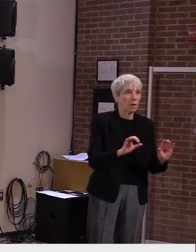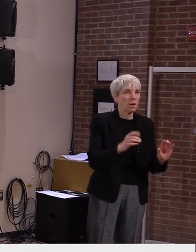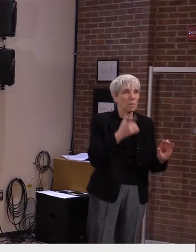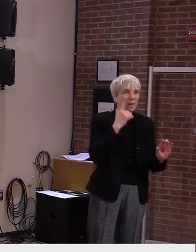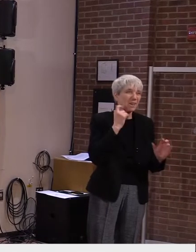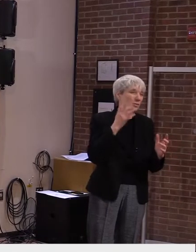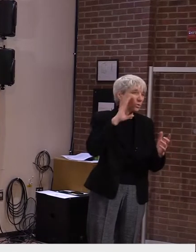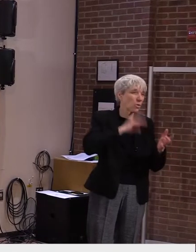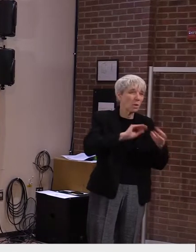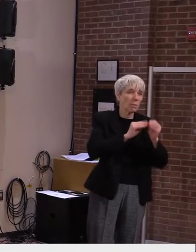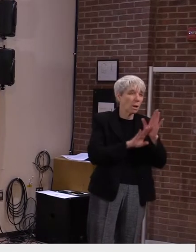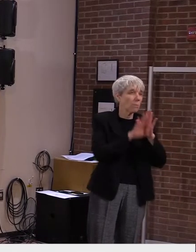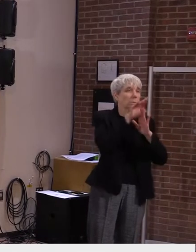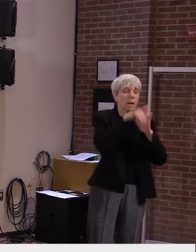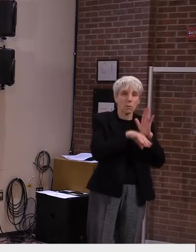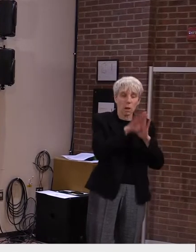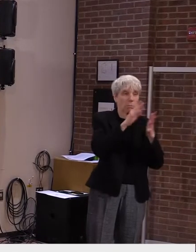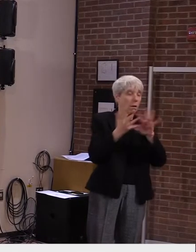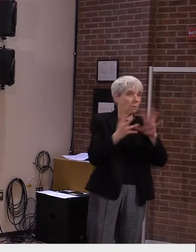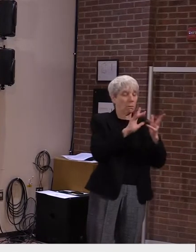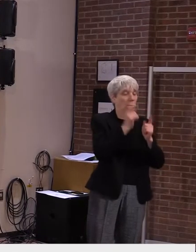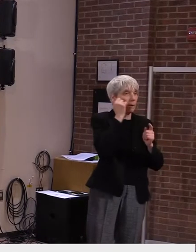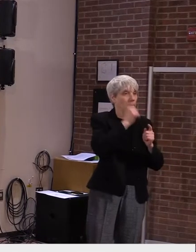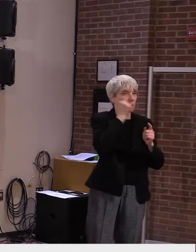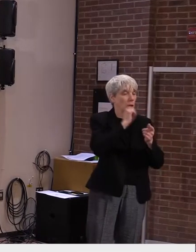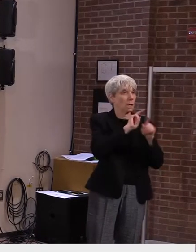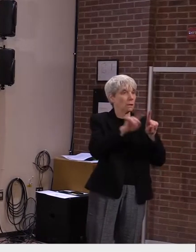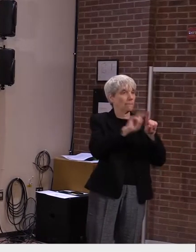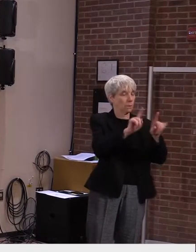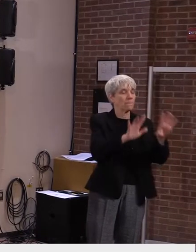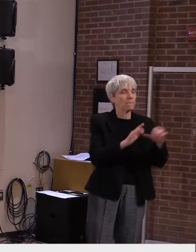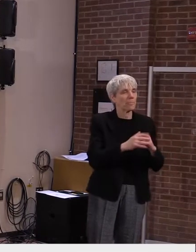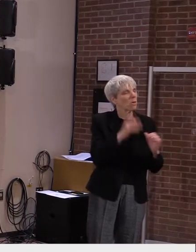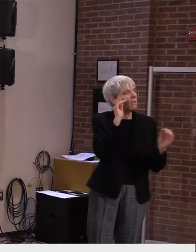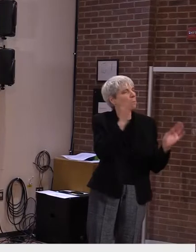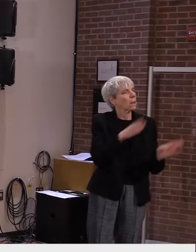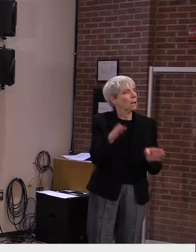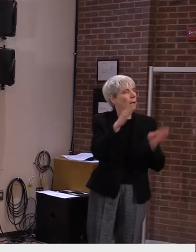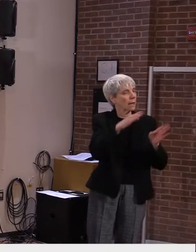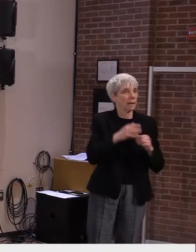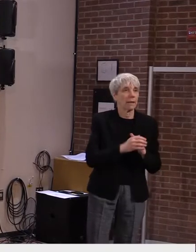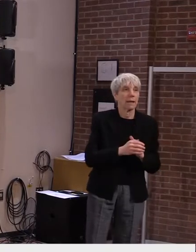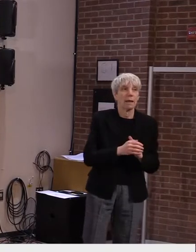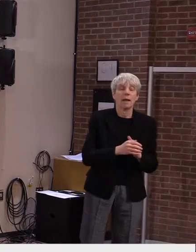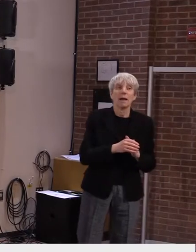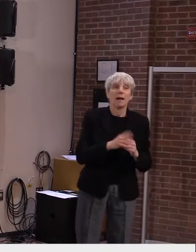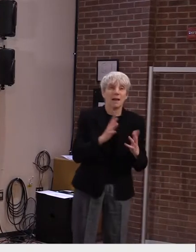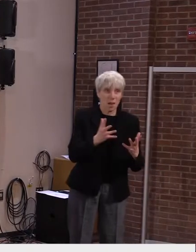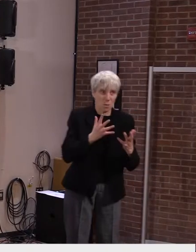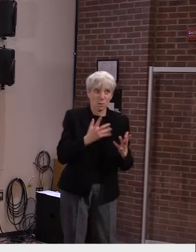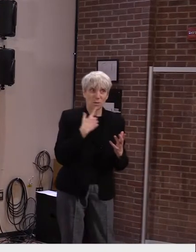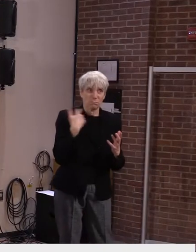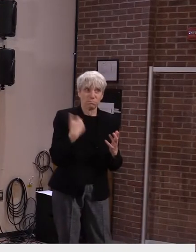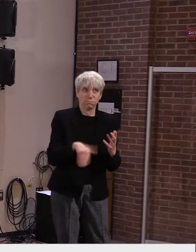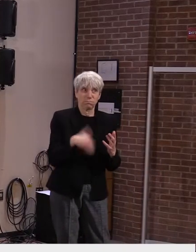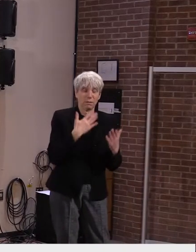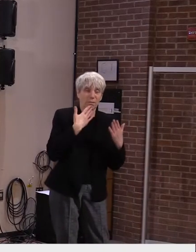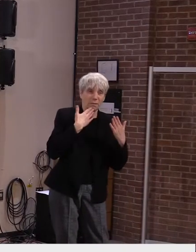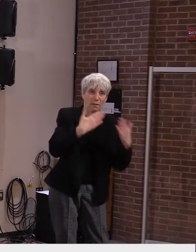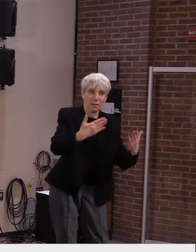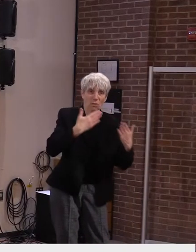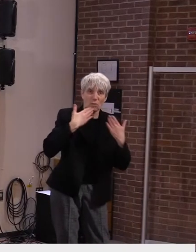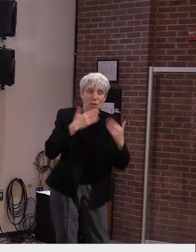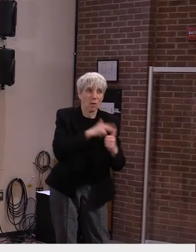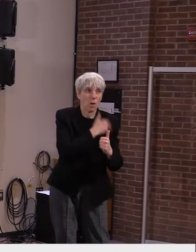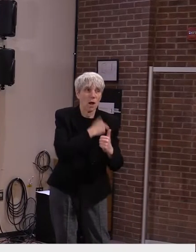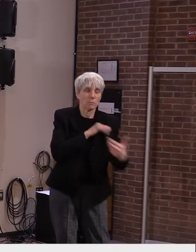and down depending on what is happening. But I can't say enough about how the hospitals have been really good partners